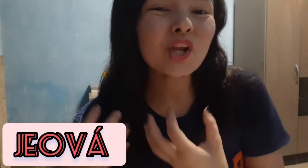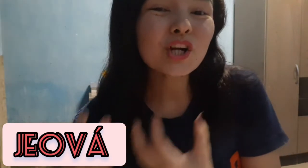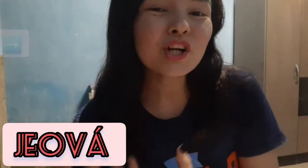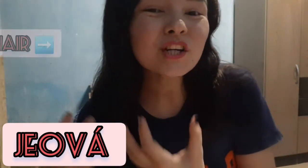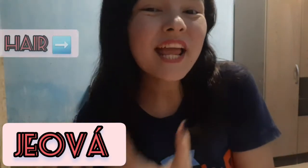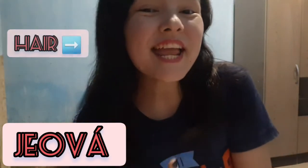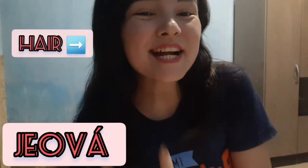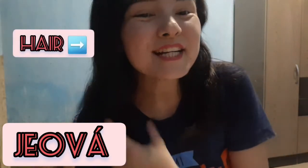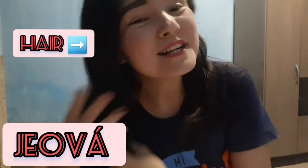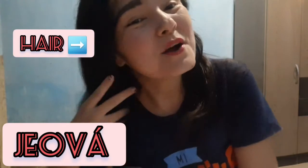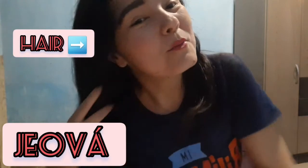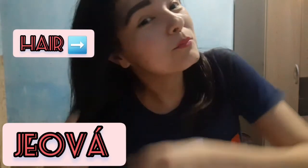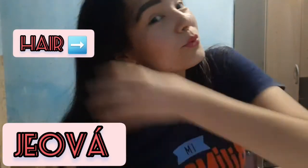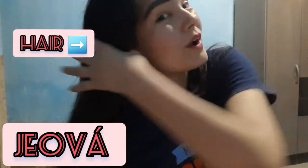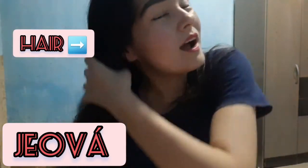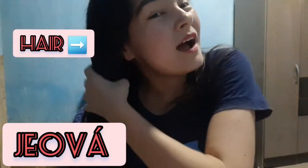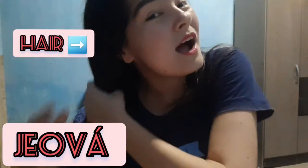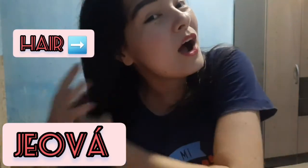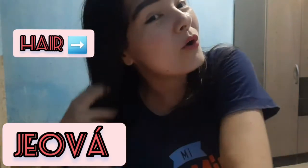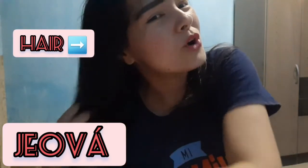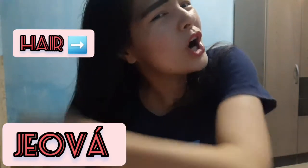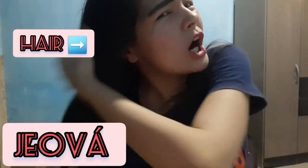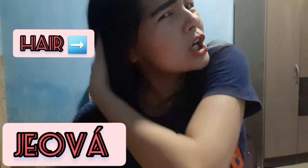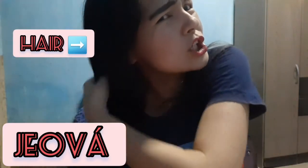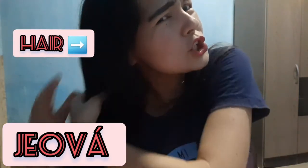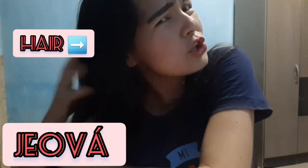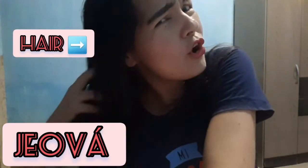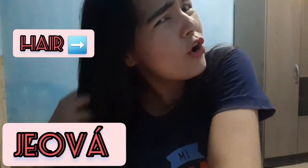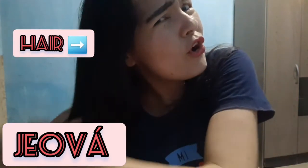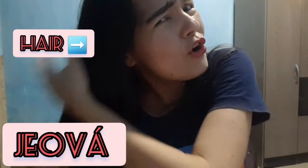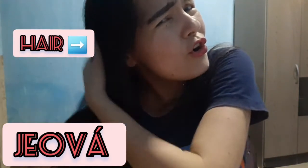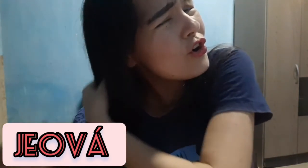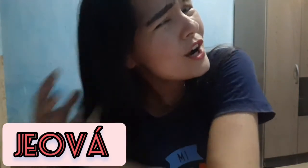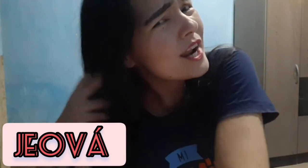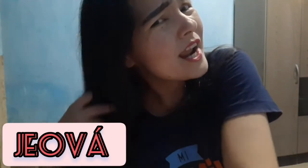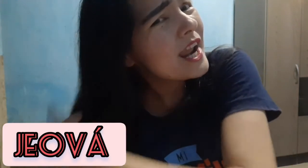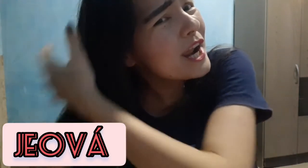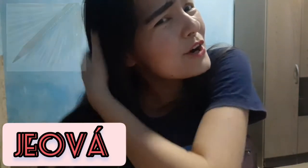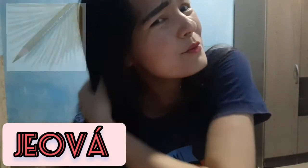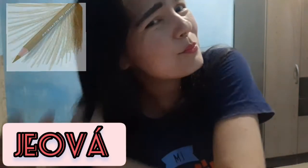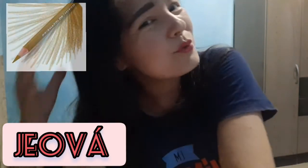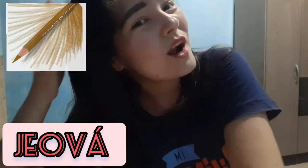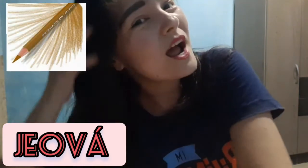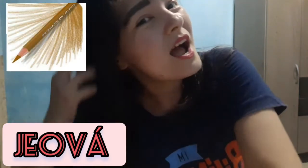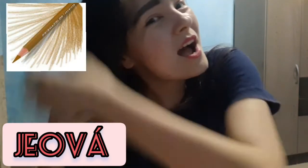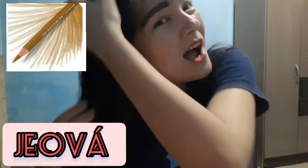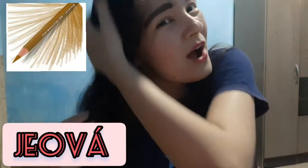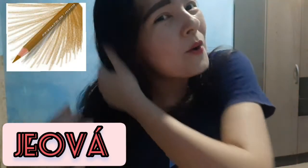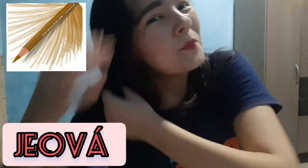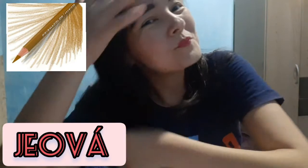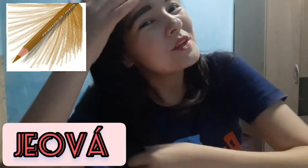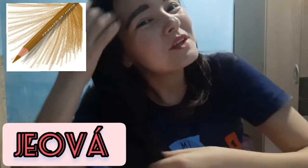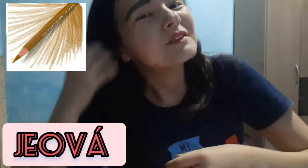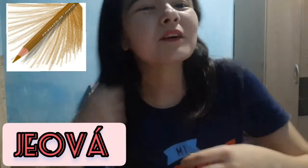her hair brown, her long hair brown, the